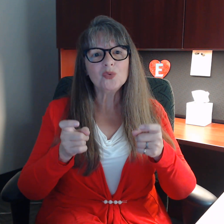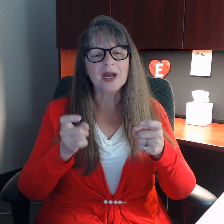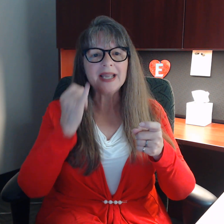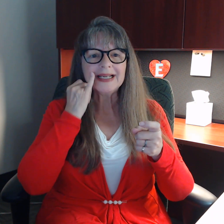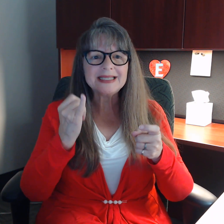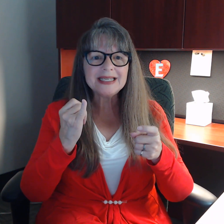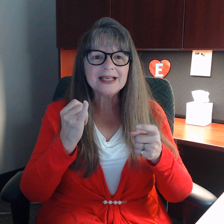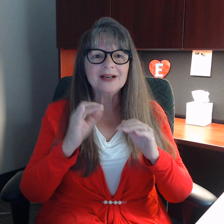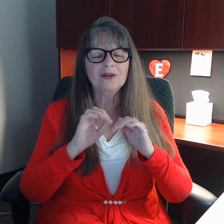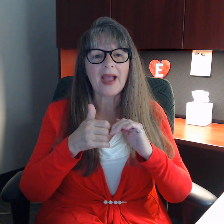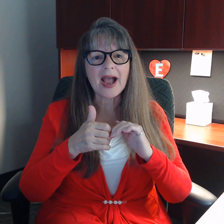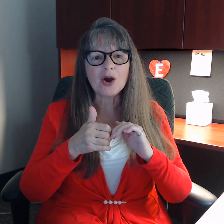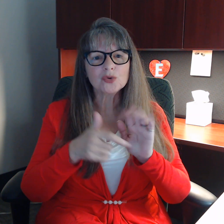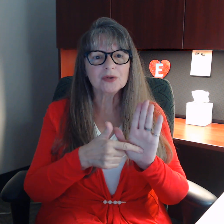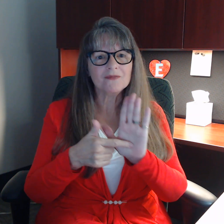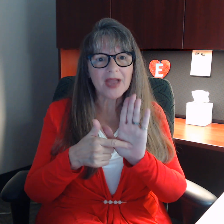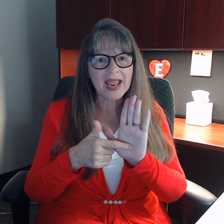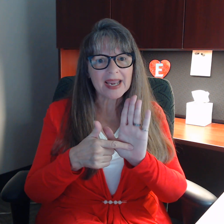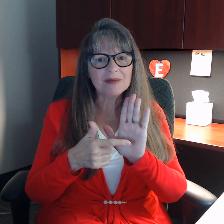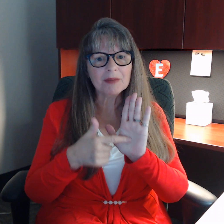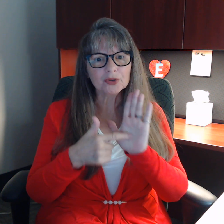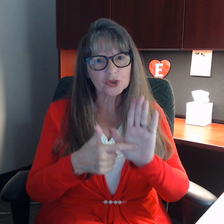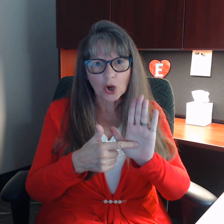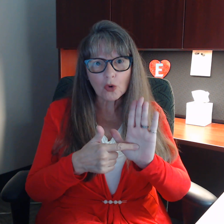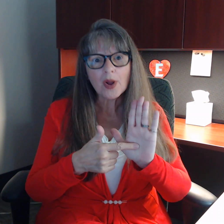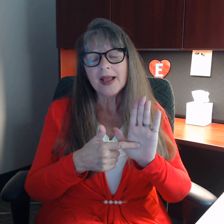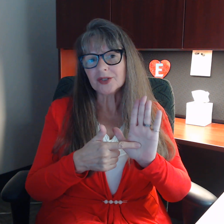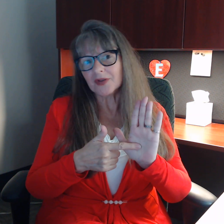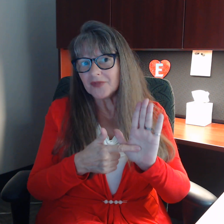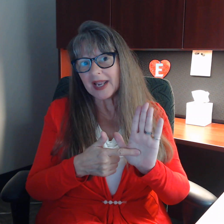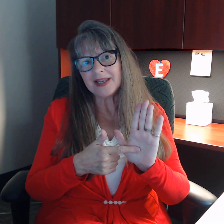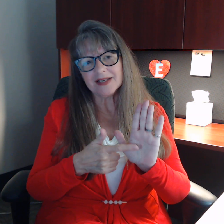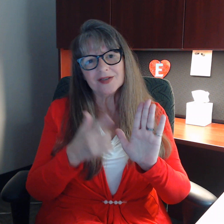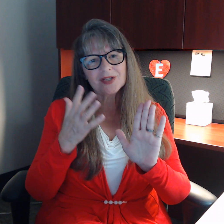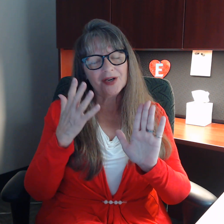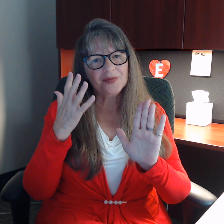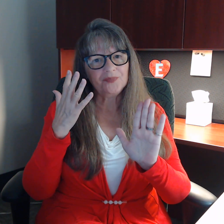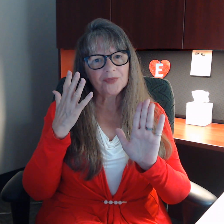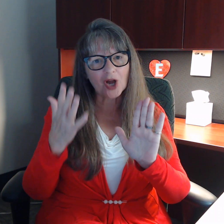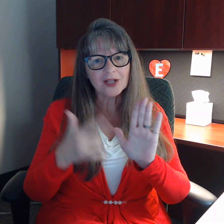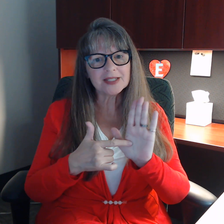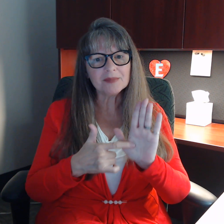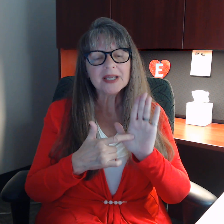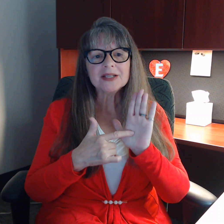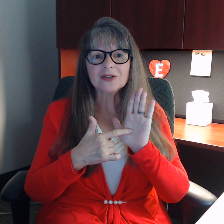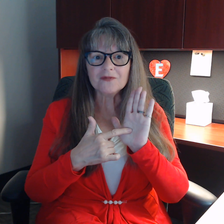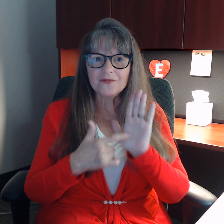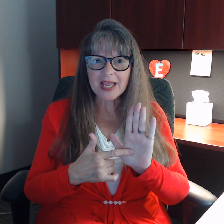an idea of how to convey. Remember, show. So convey is the concept to